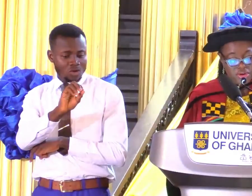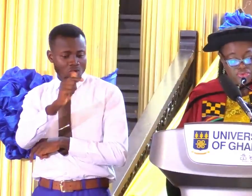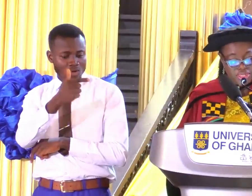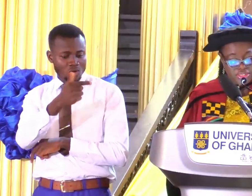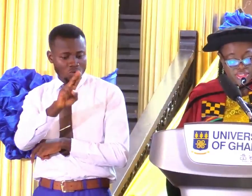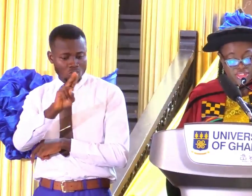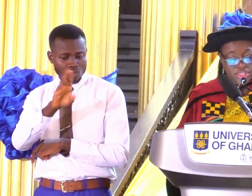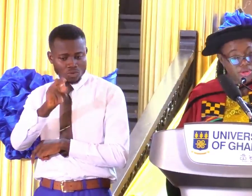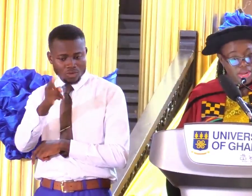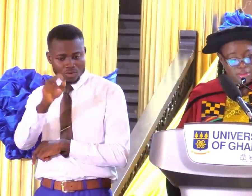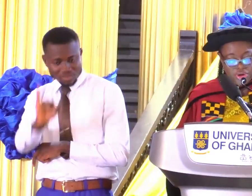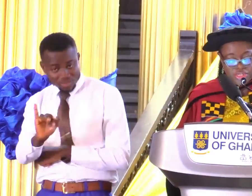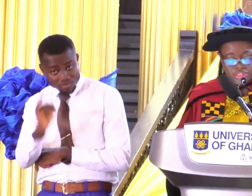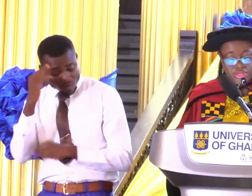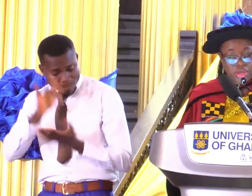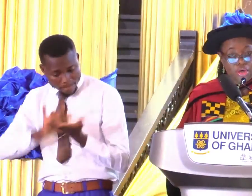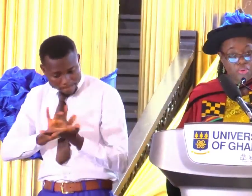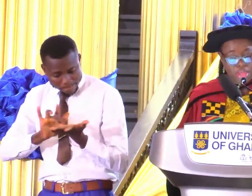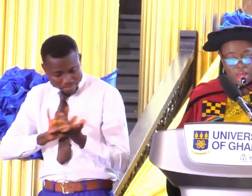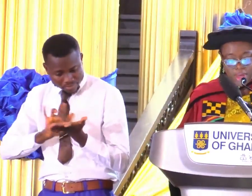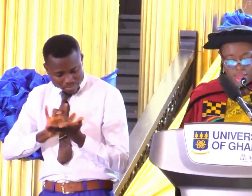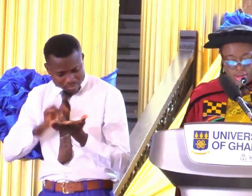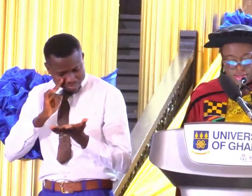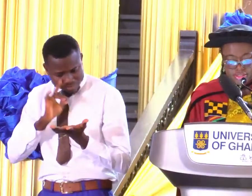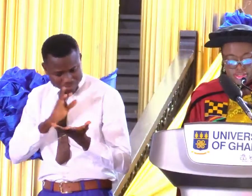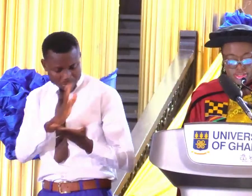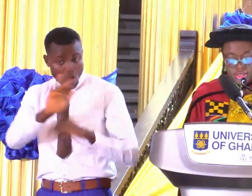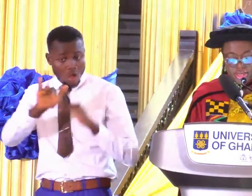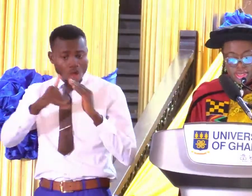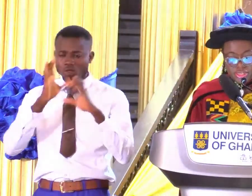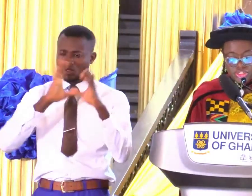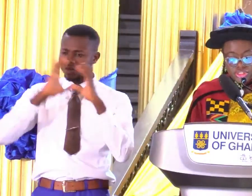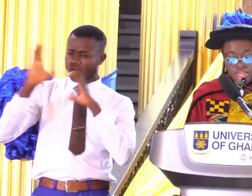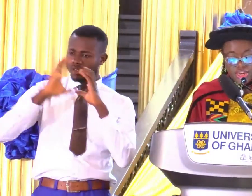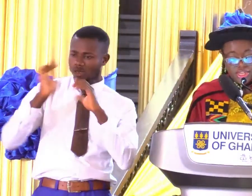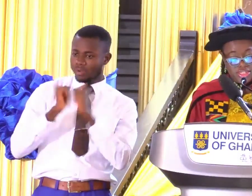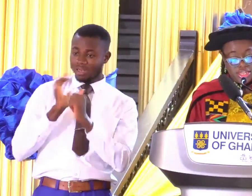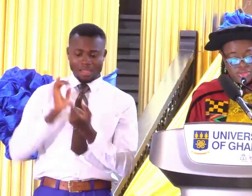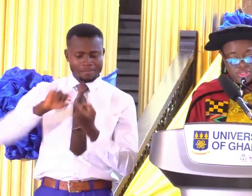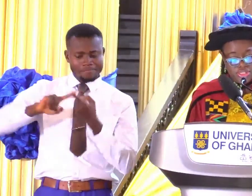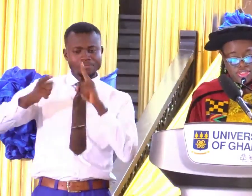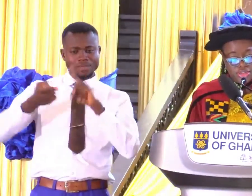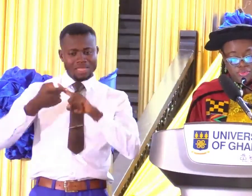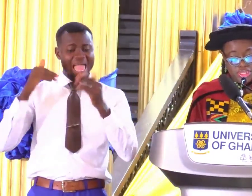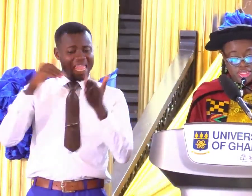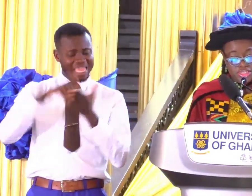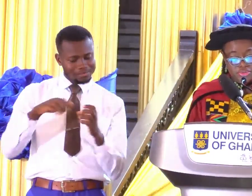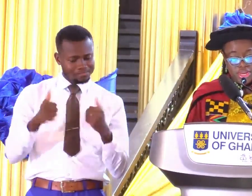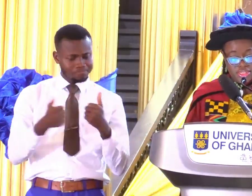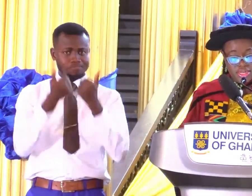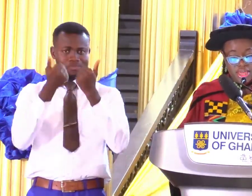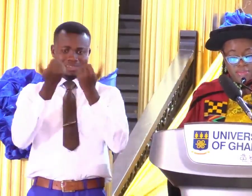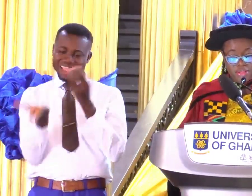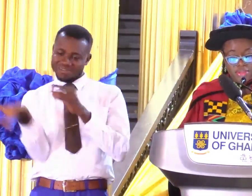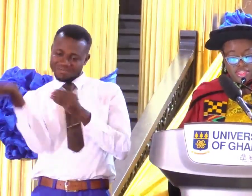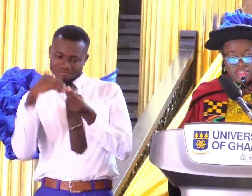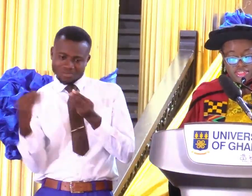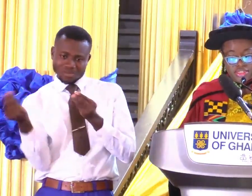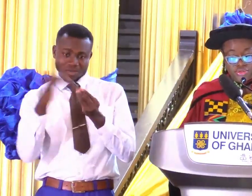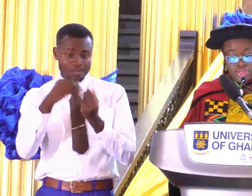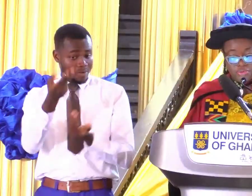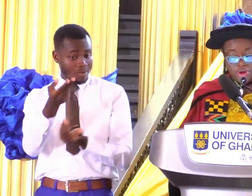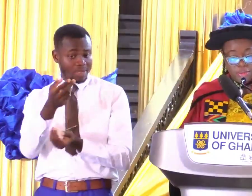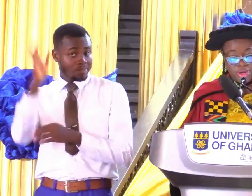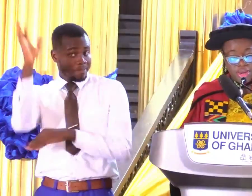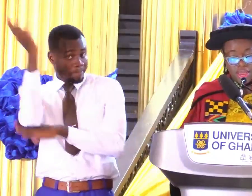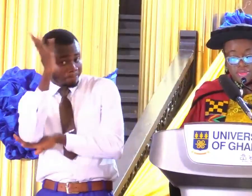Medical Research in collaboration with our partners. Challenges associated with integrating herbal medicines into